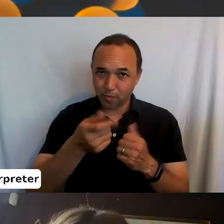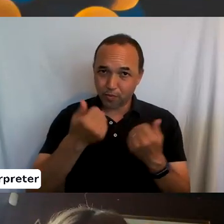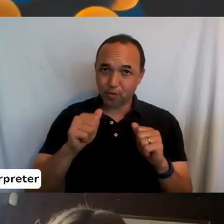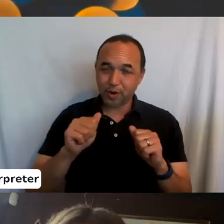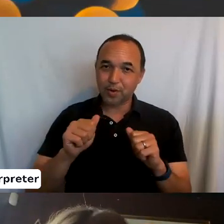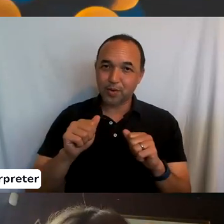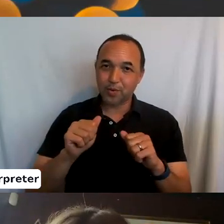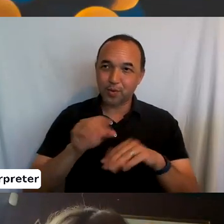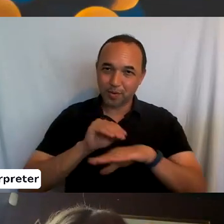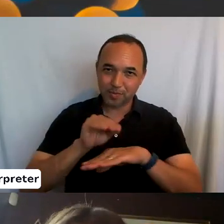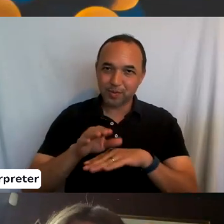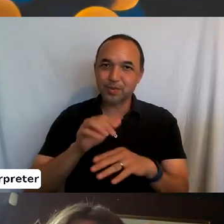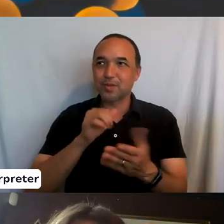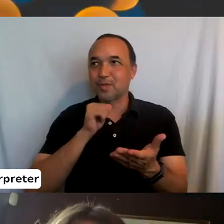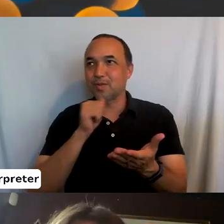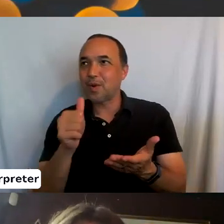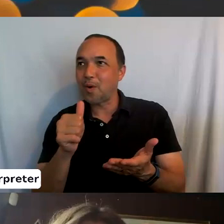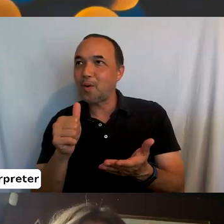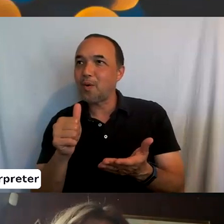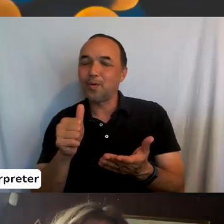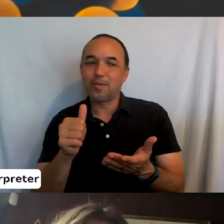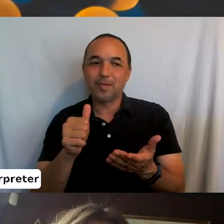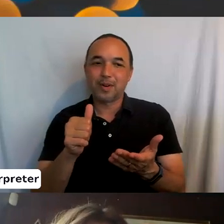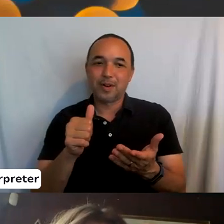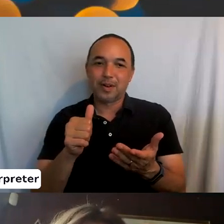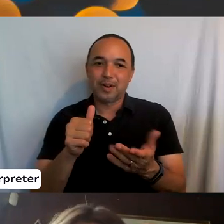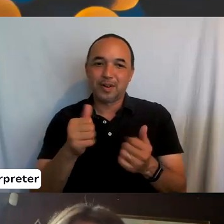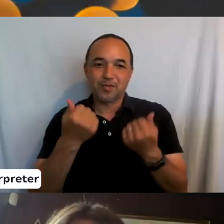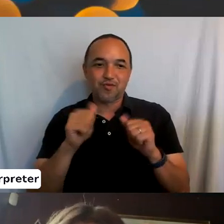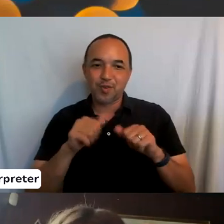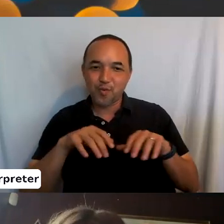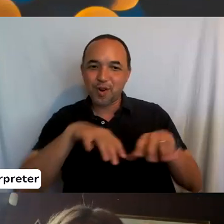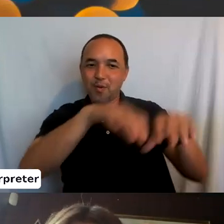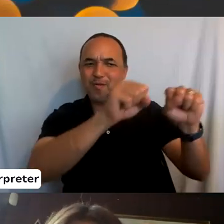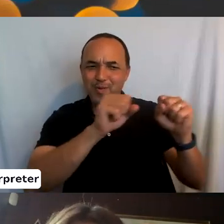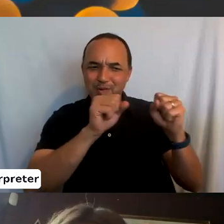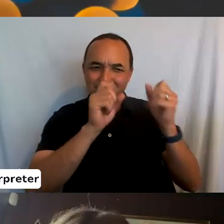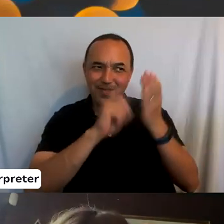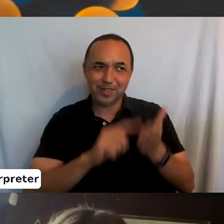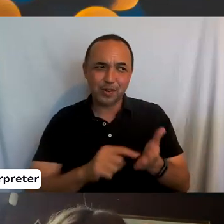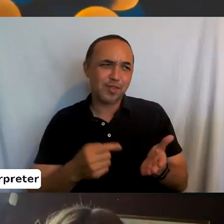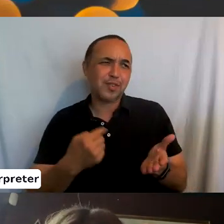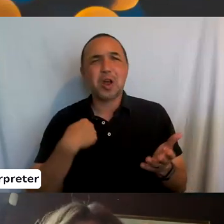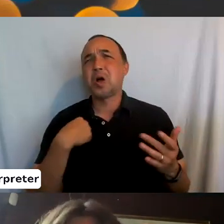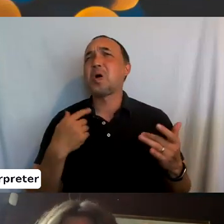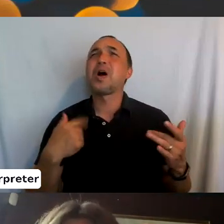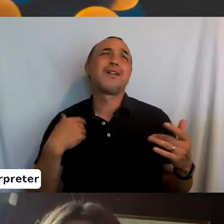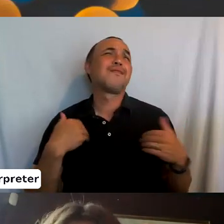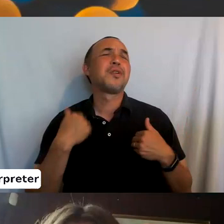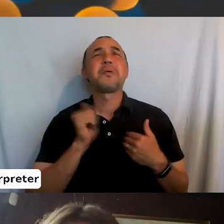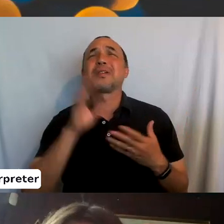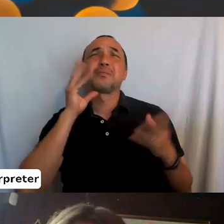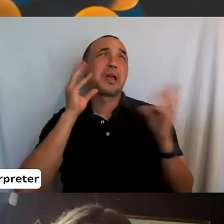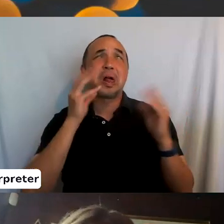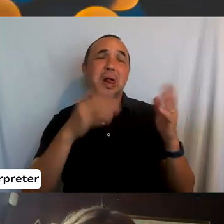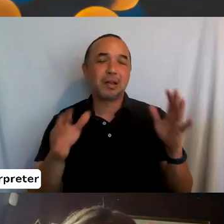one who has like all the experiences and kind of because I have some folks that I kind of bring out. I'm actually a